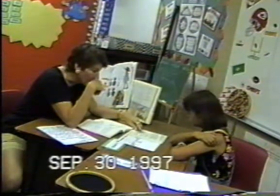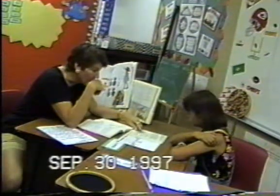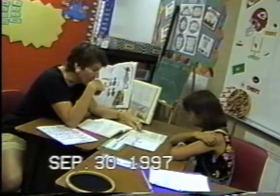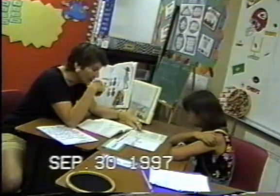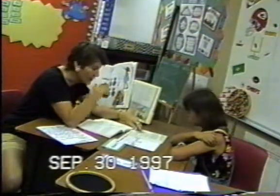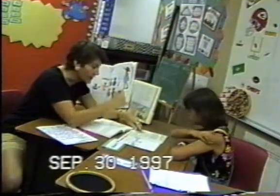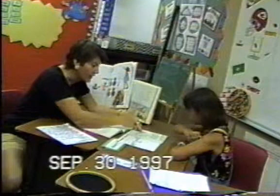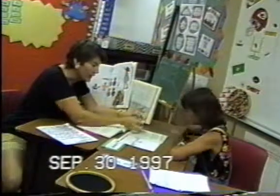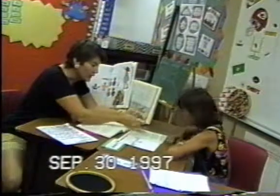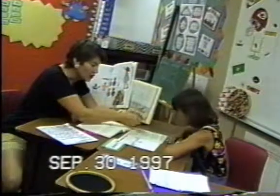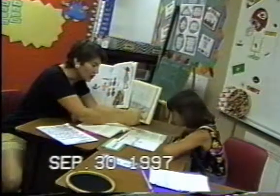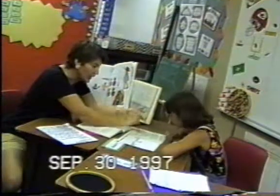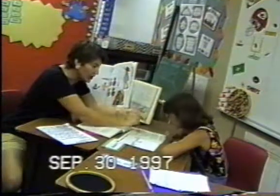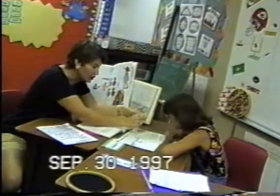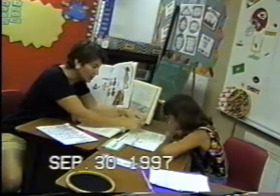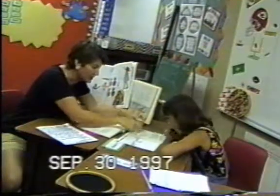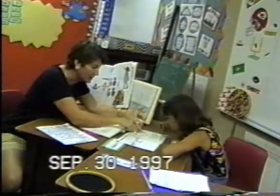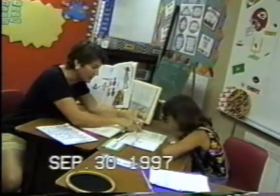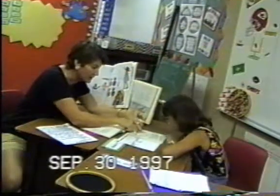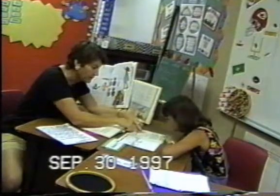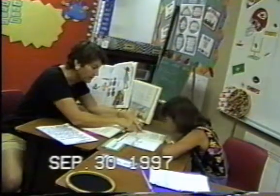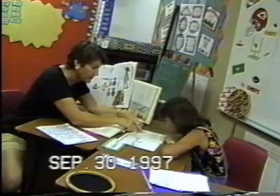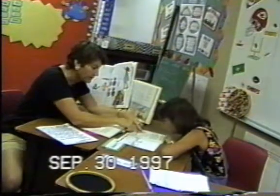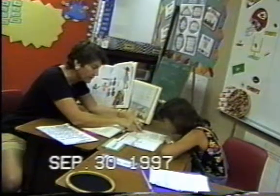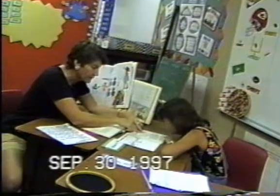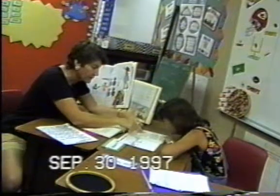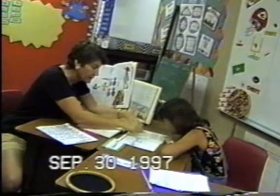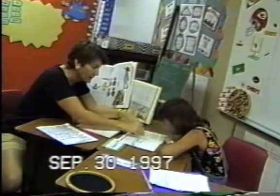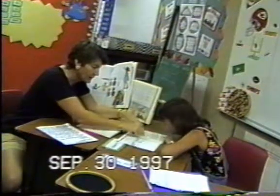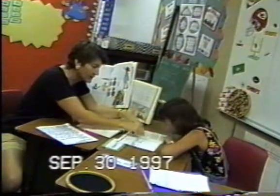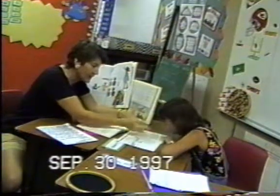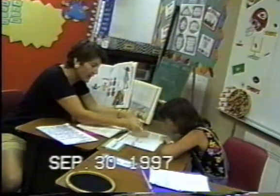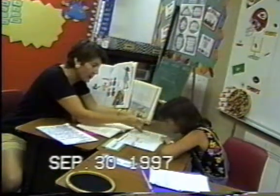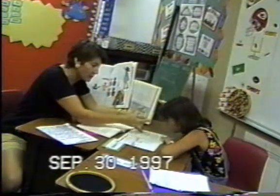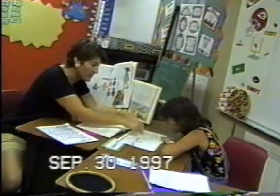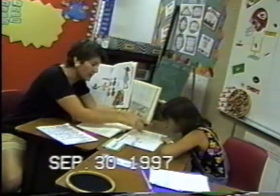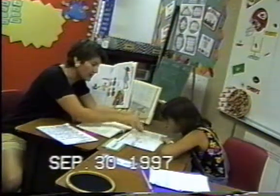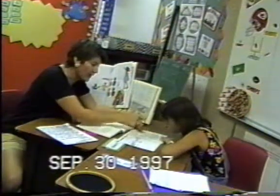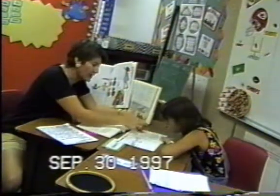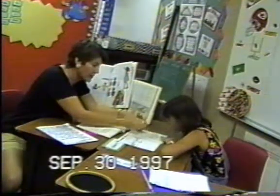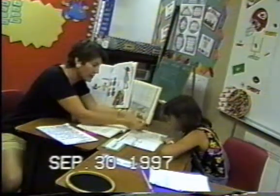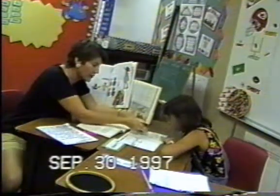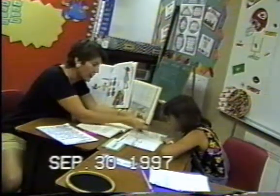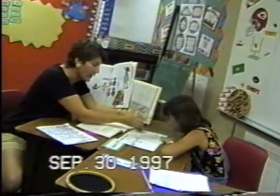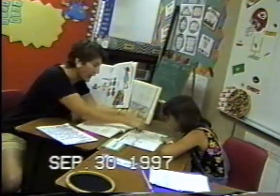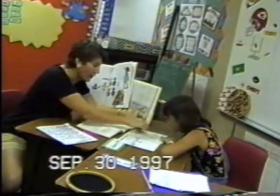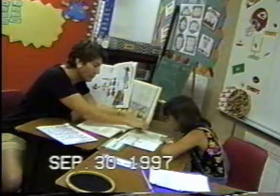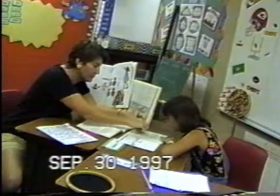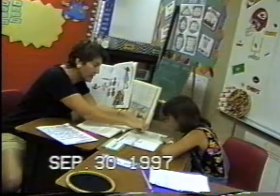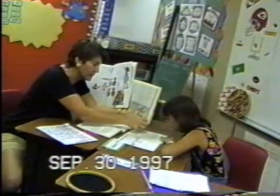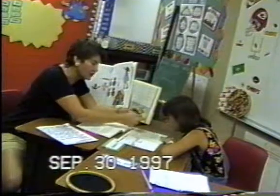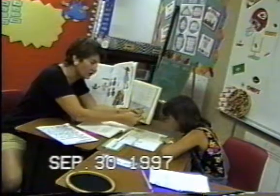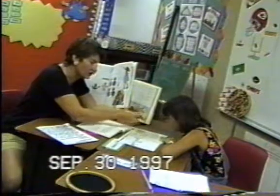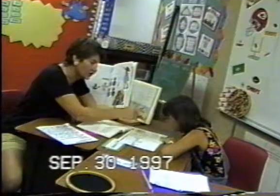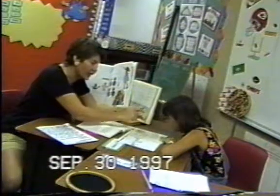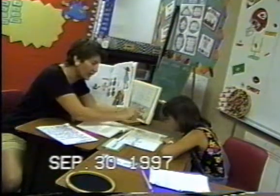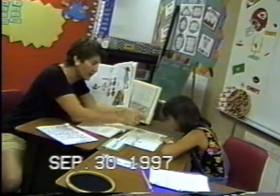And right here, it changes. Yeah. This processor helps this to change